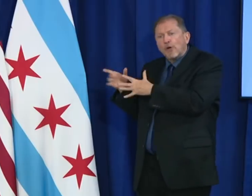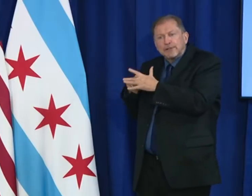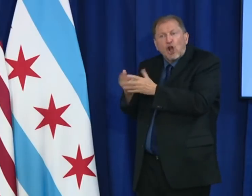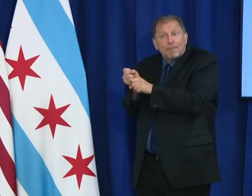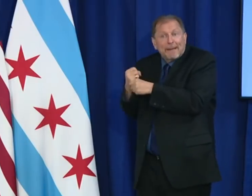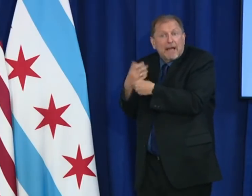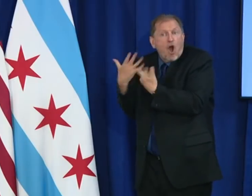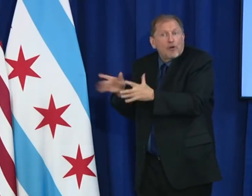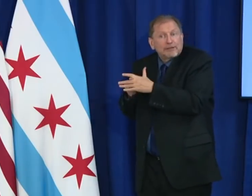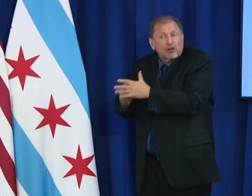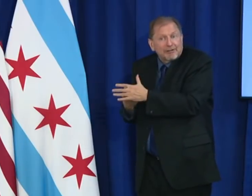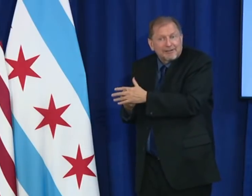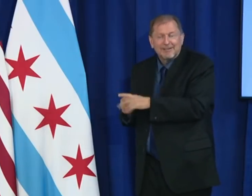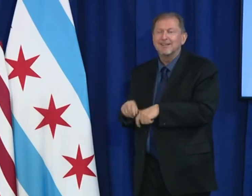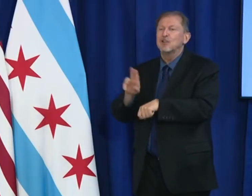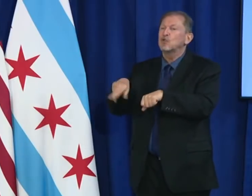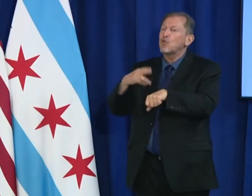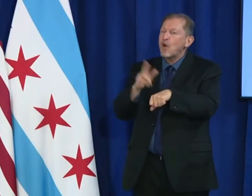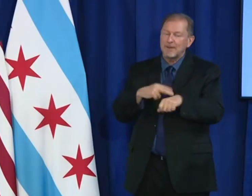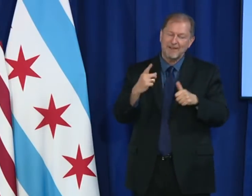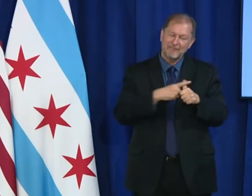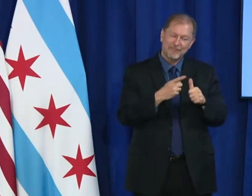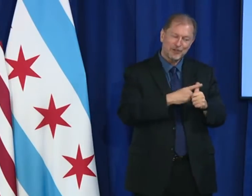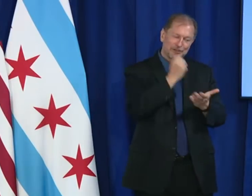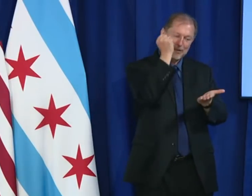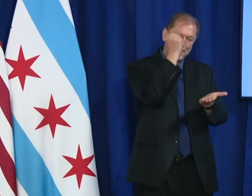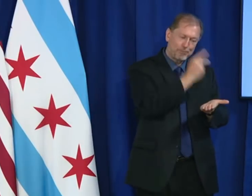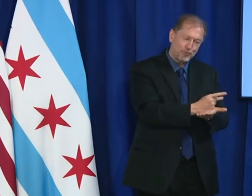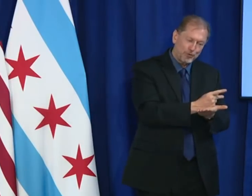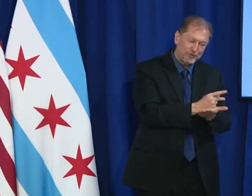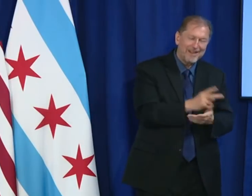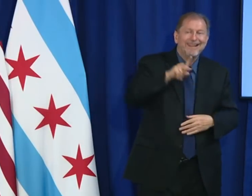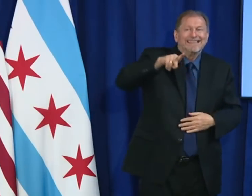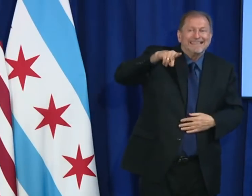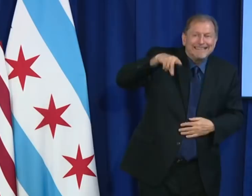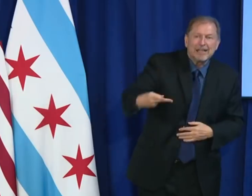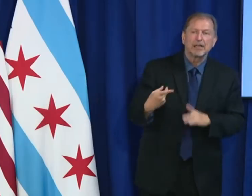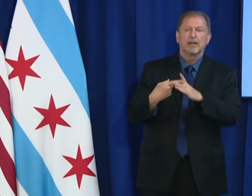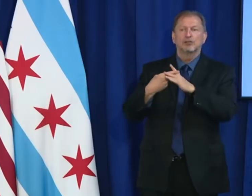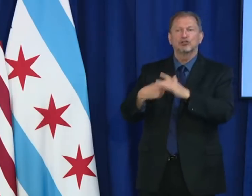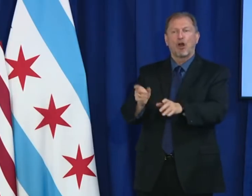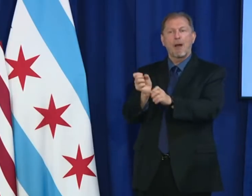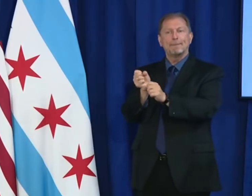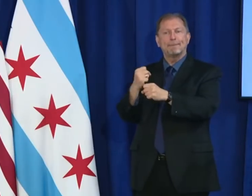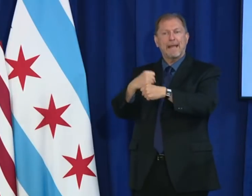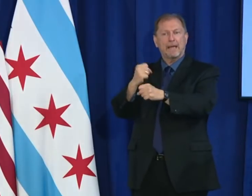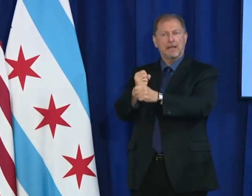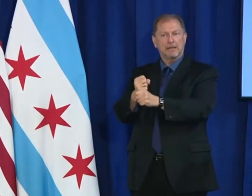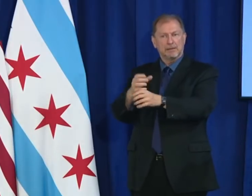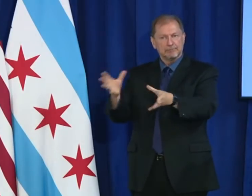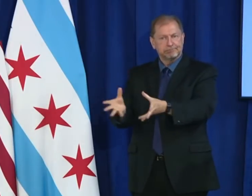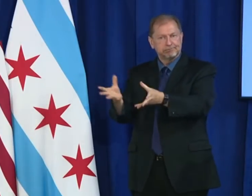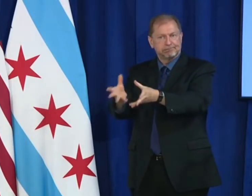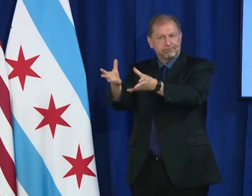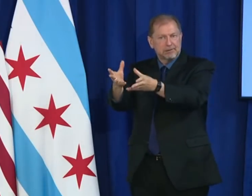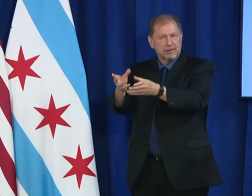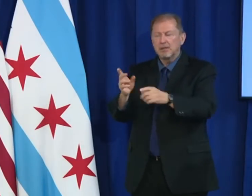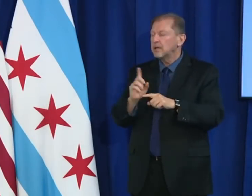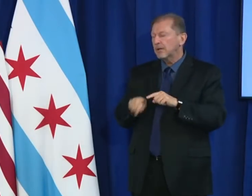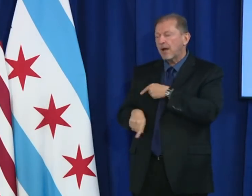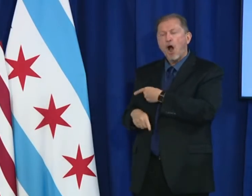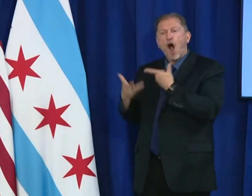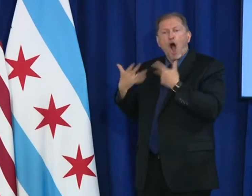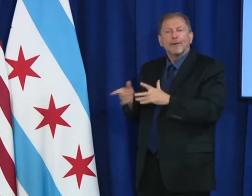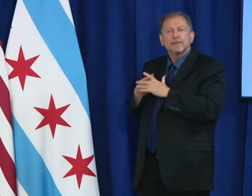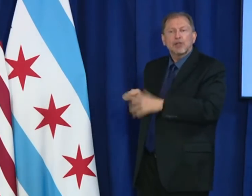typical vaccine, you would finish this phase 3 trial, and then you would start sort of raising the money toward production. It's often a couple